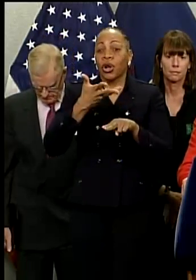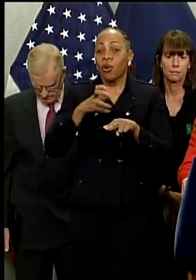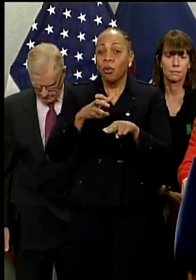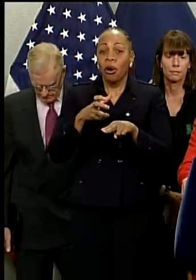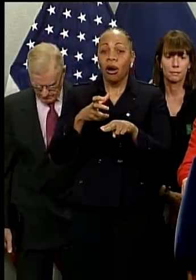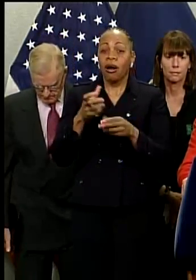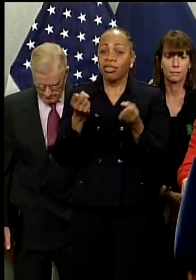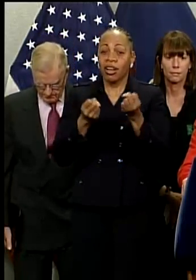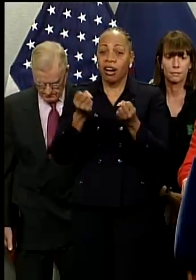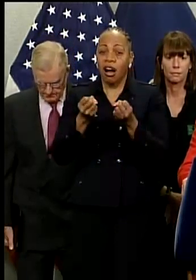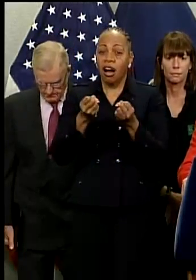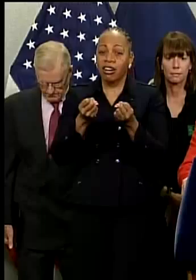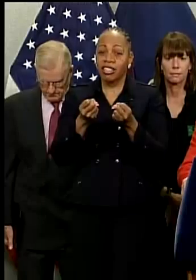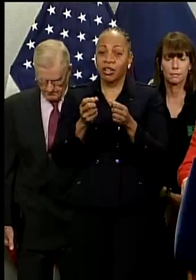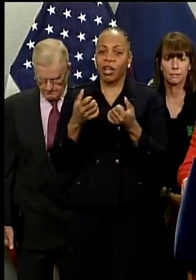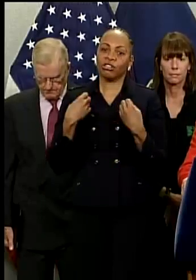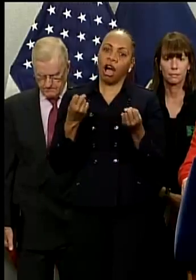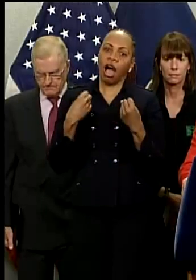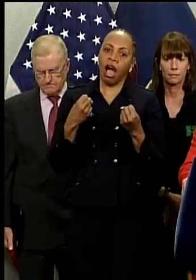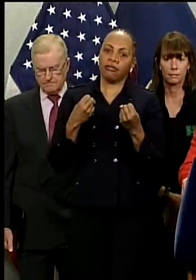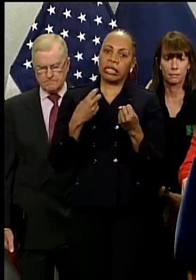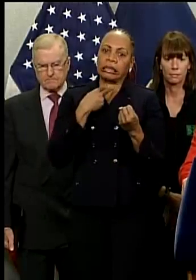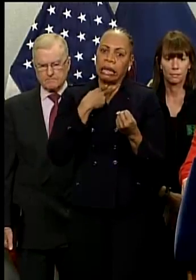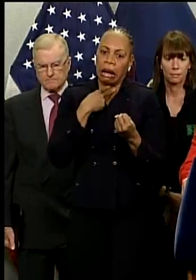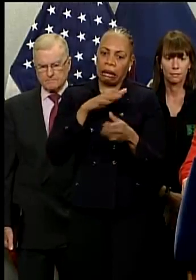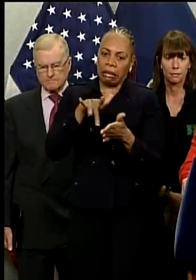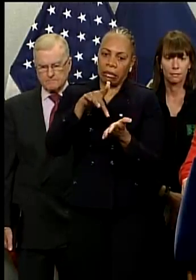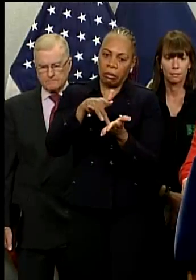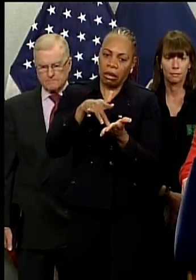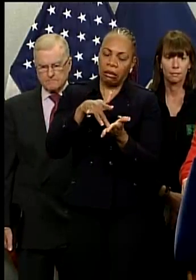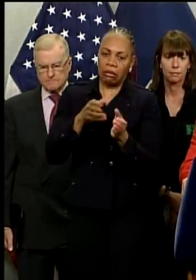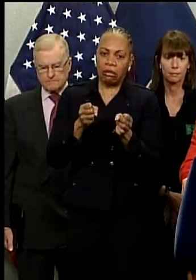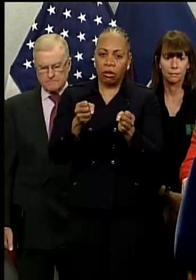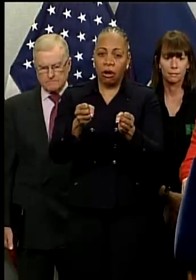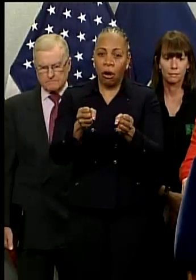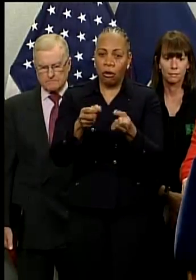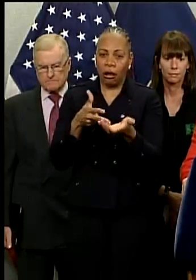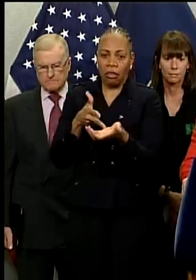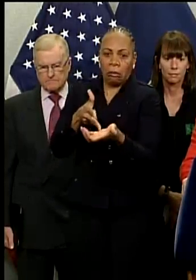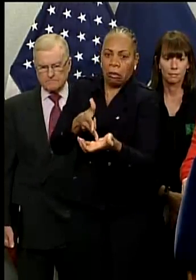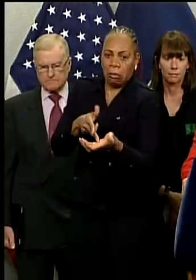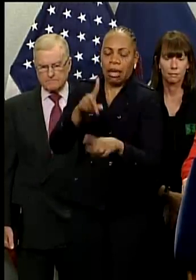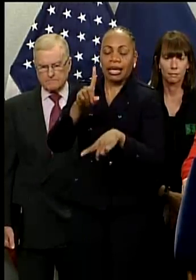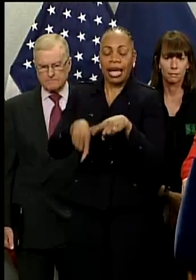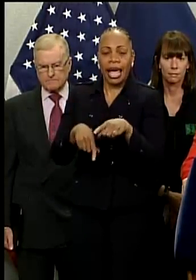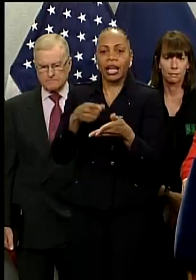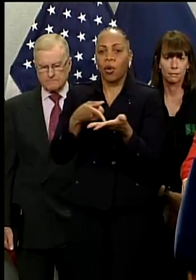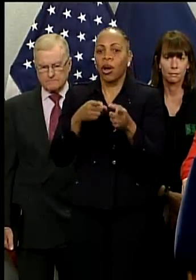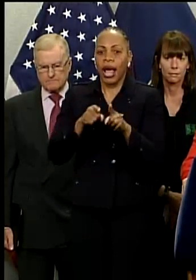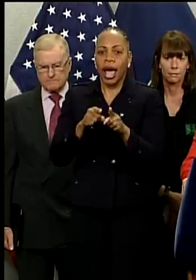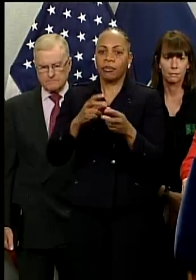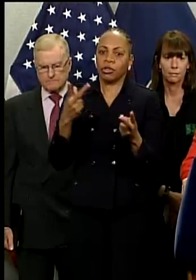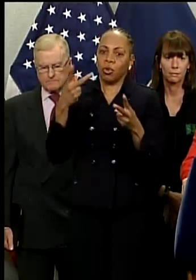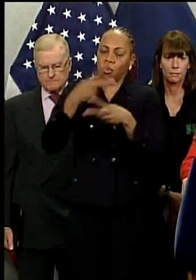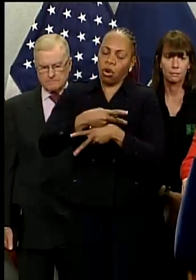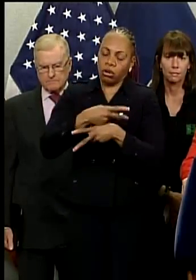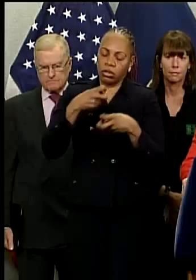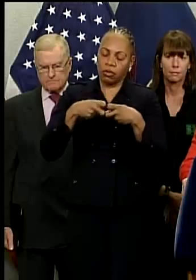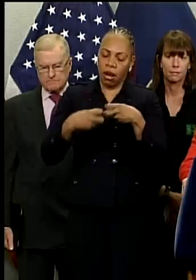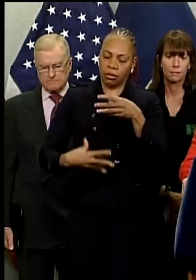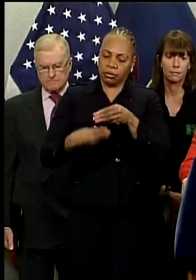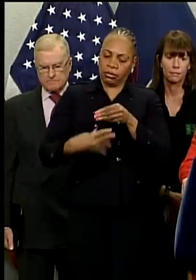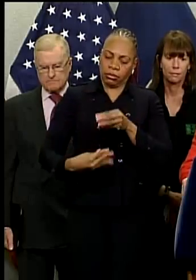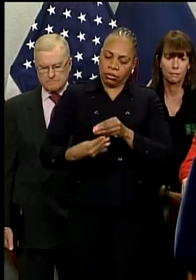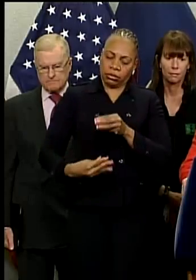getting stuck in the middle of the road. That keeps us from plowing, and it just, if you'll pardon the pun, snowballs the problem. We've got to get